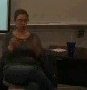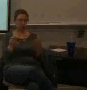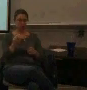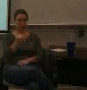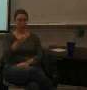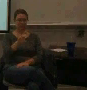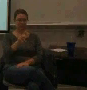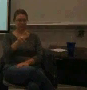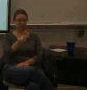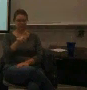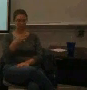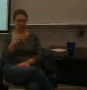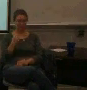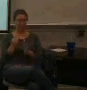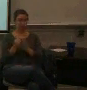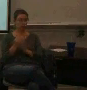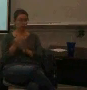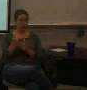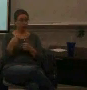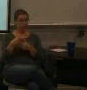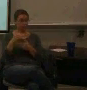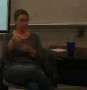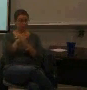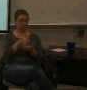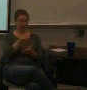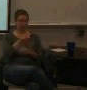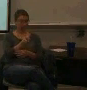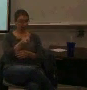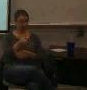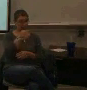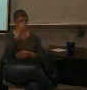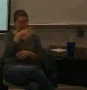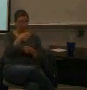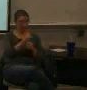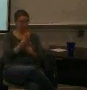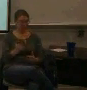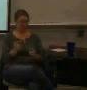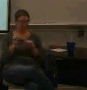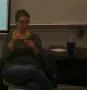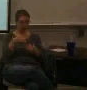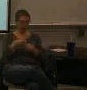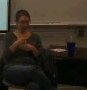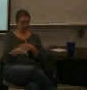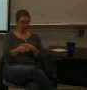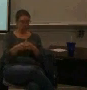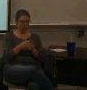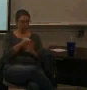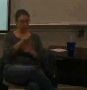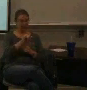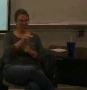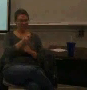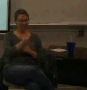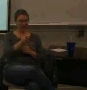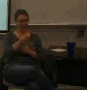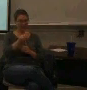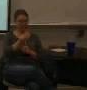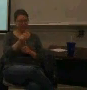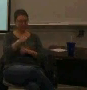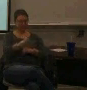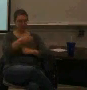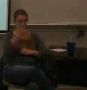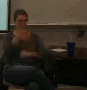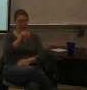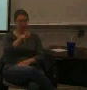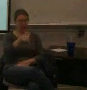a spring that came out in the middle of the lake, and this guy made his whole living going out there with these fine nets and setting them up in front of the